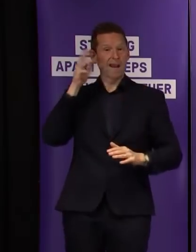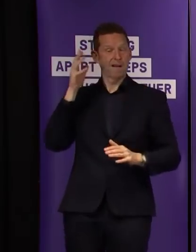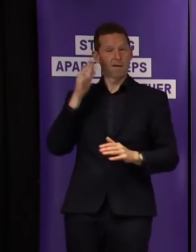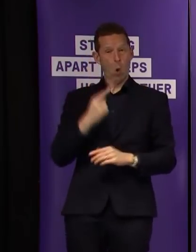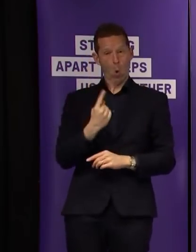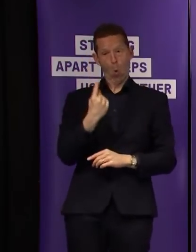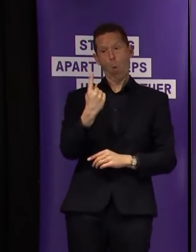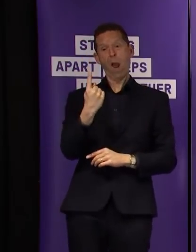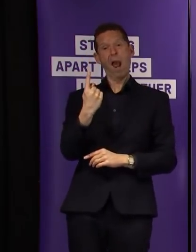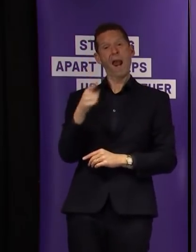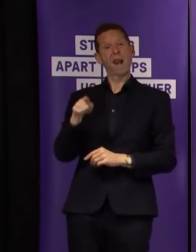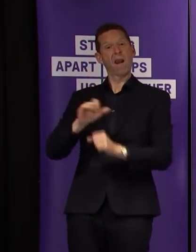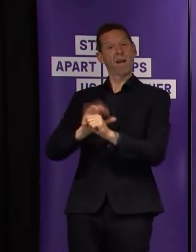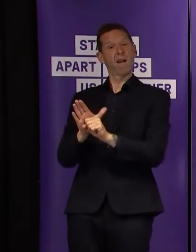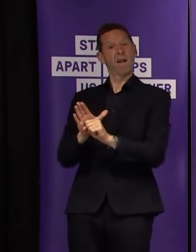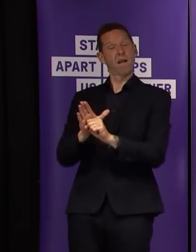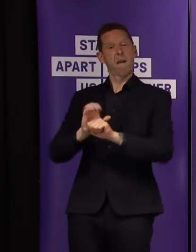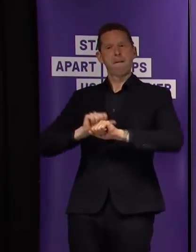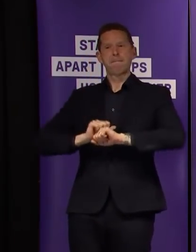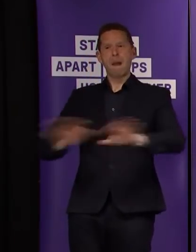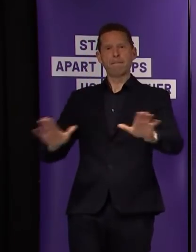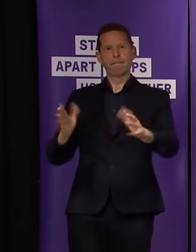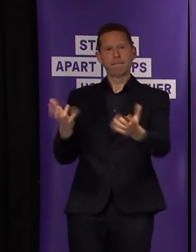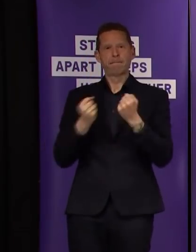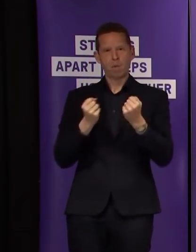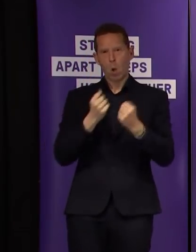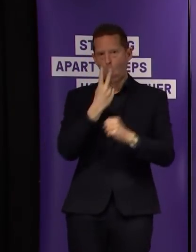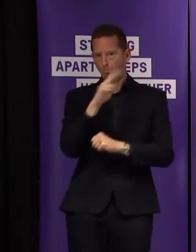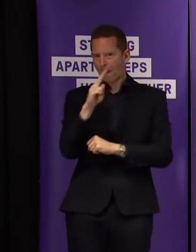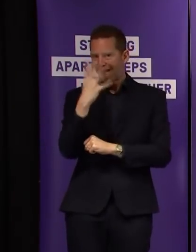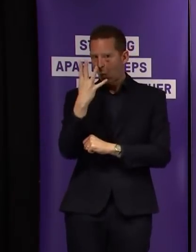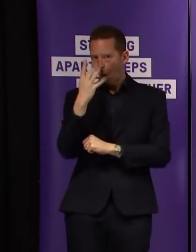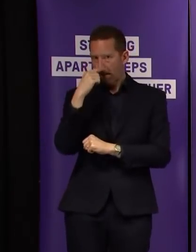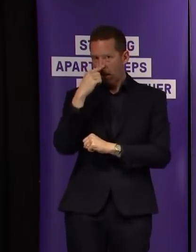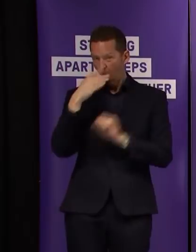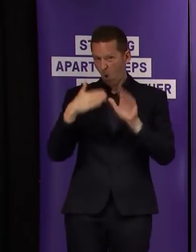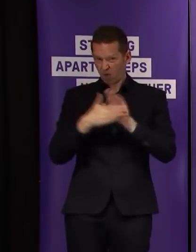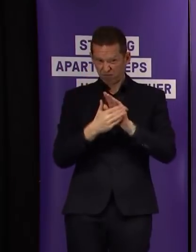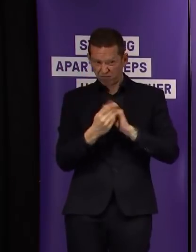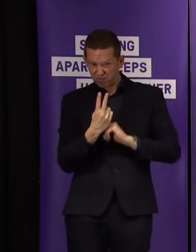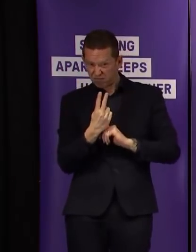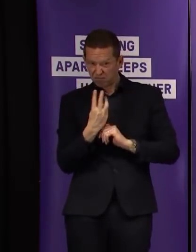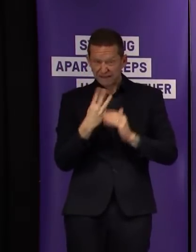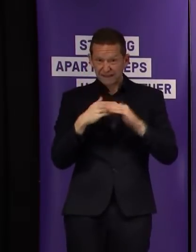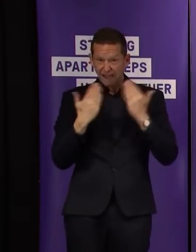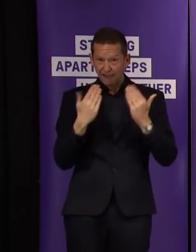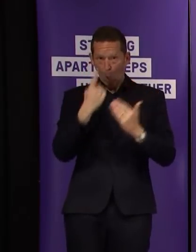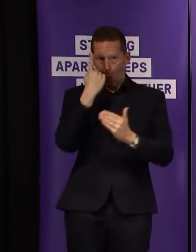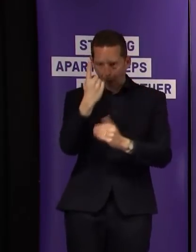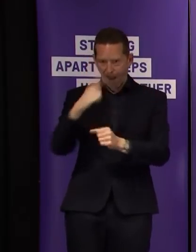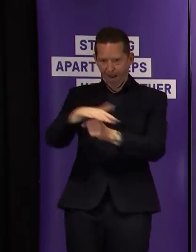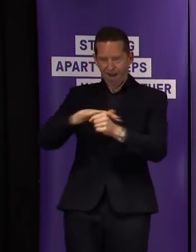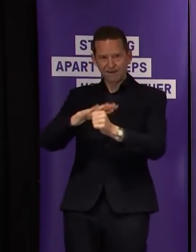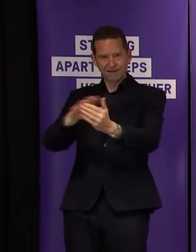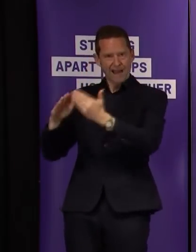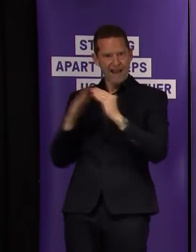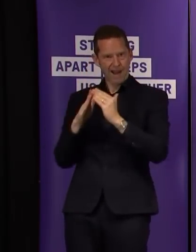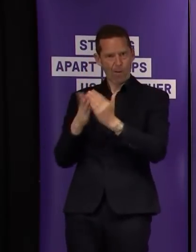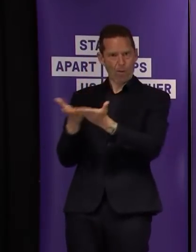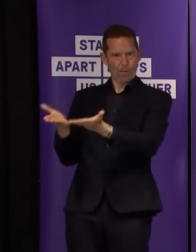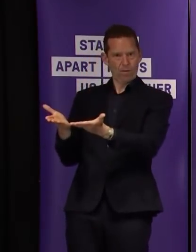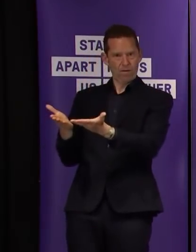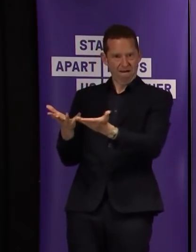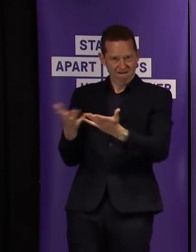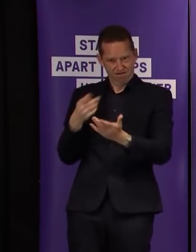one case has led to 24 people in just a few days in one town experiencing